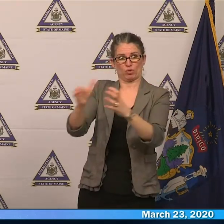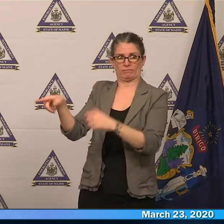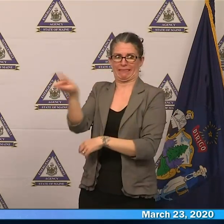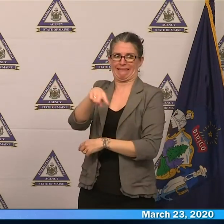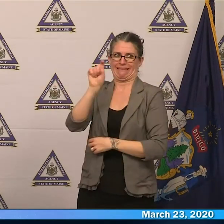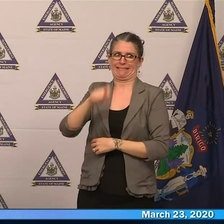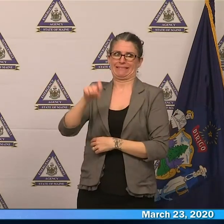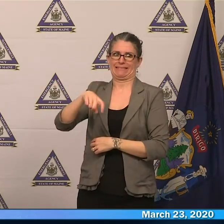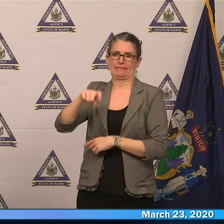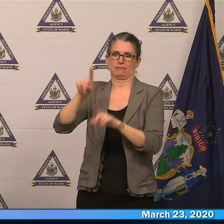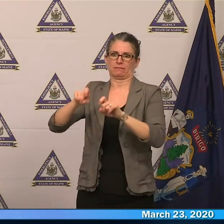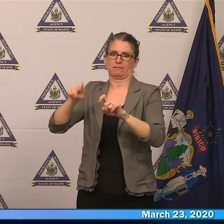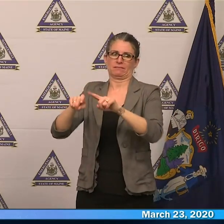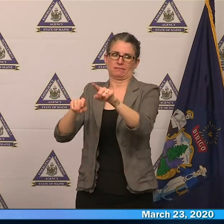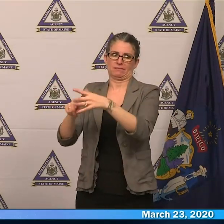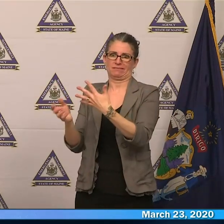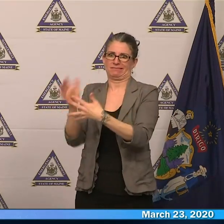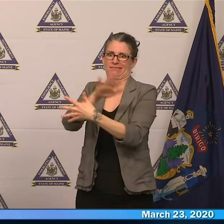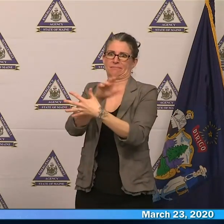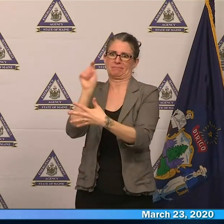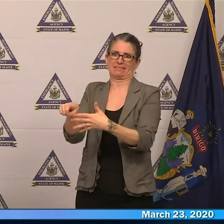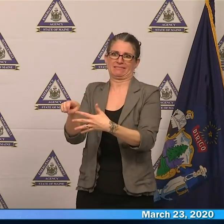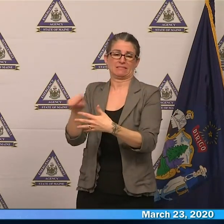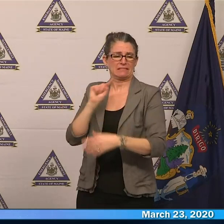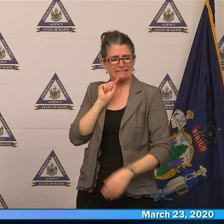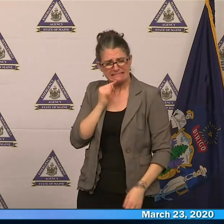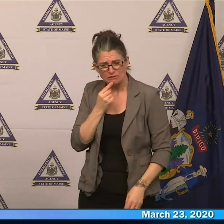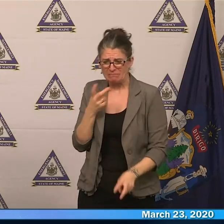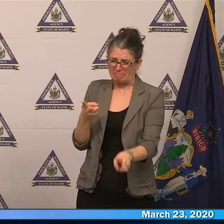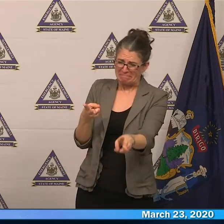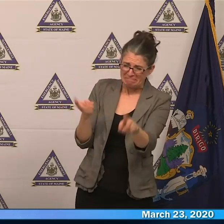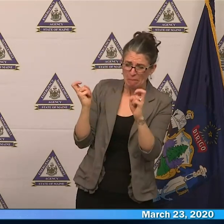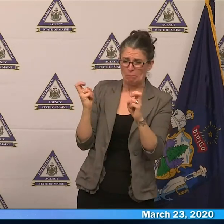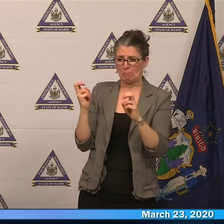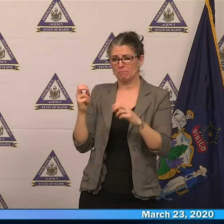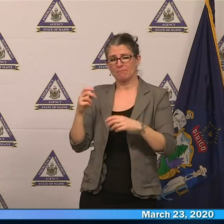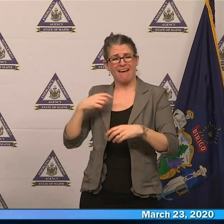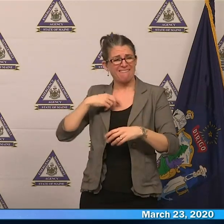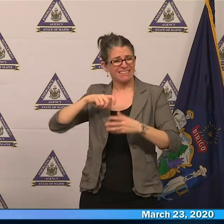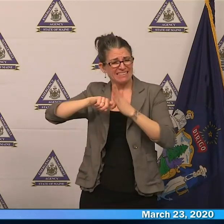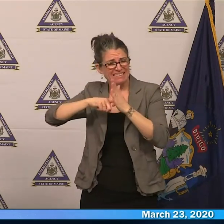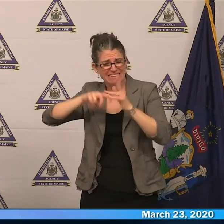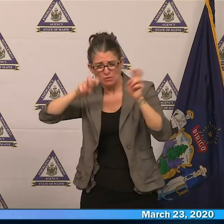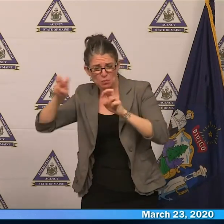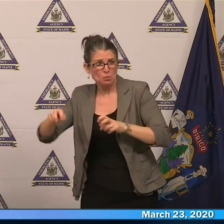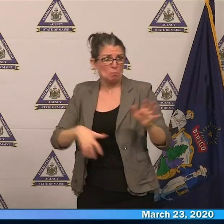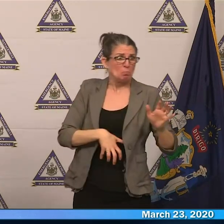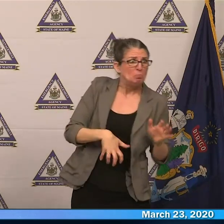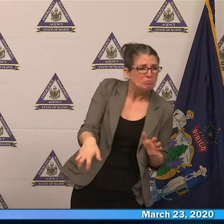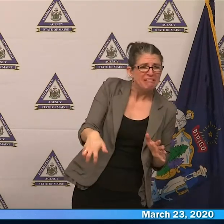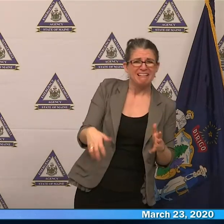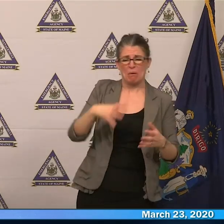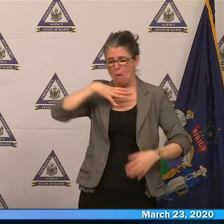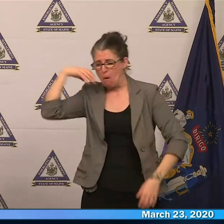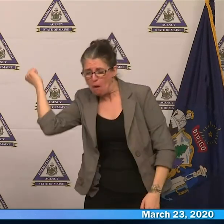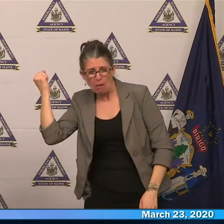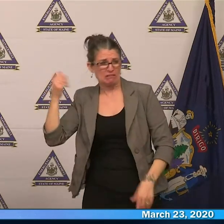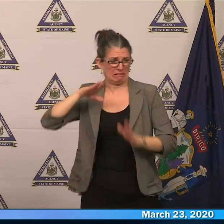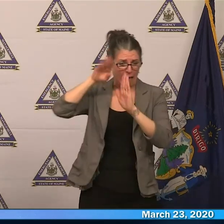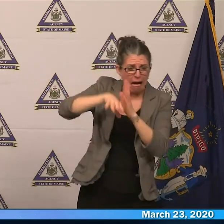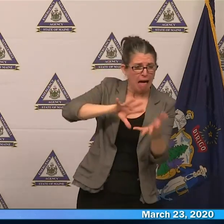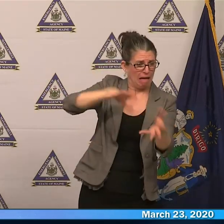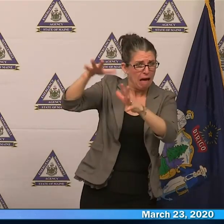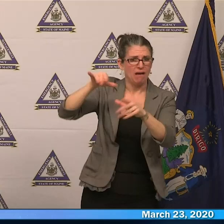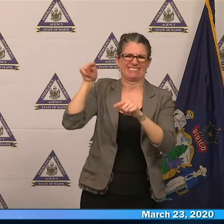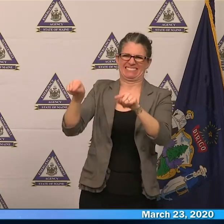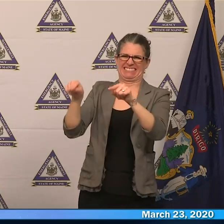to questions that would immediately change clinical management, as well as answers to questions that could have wide-ranging public